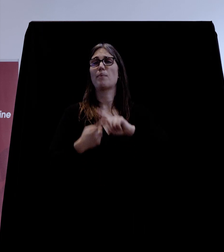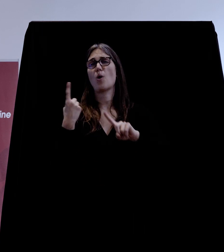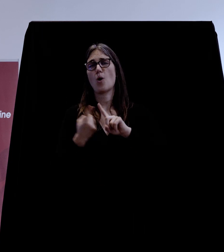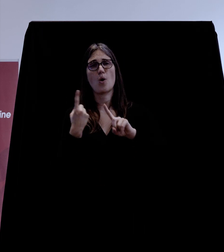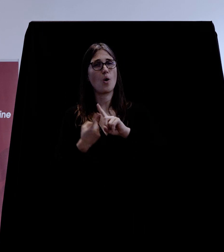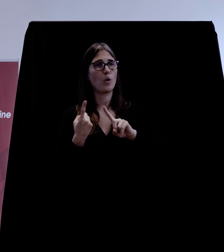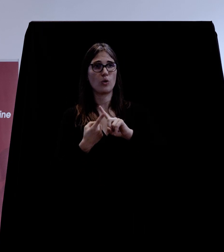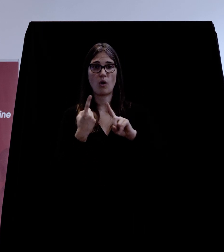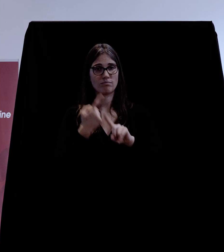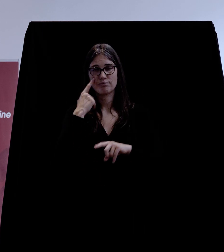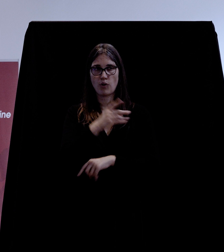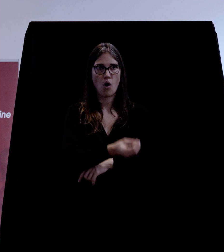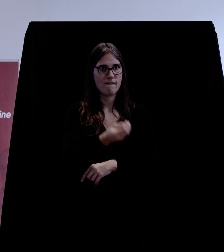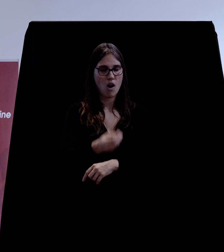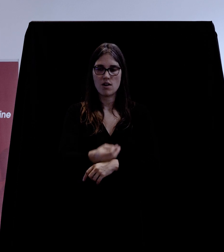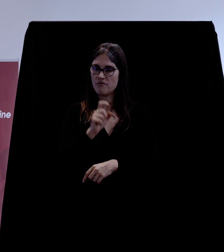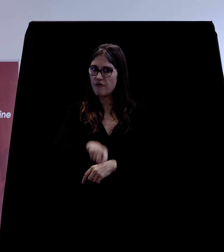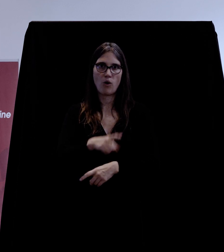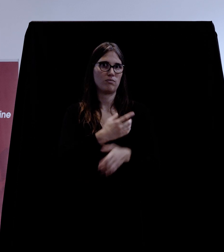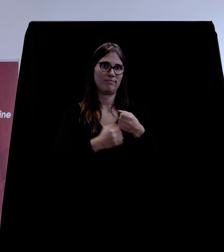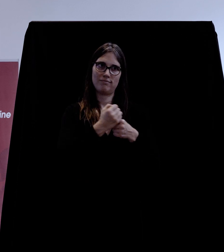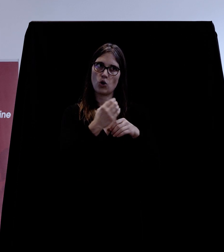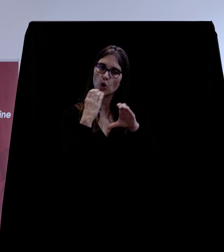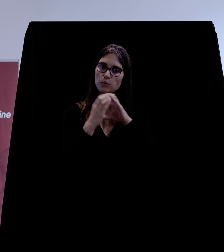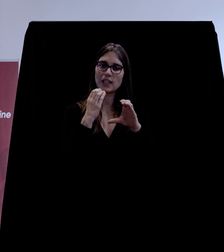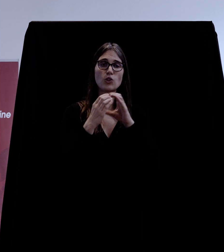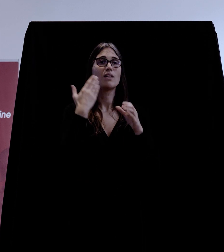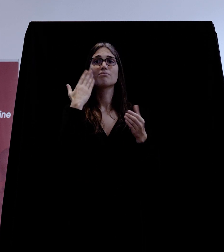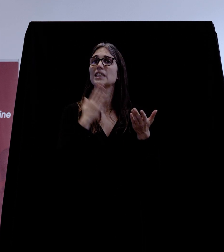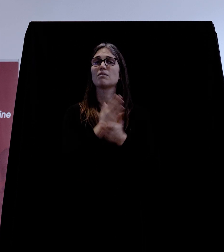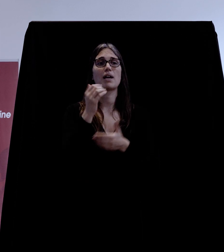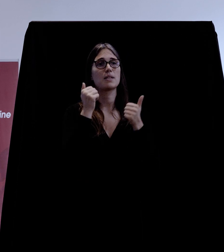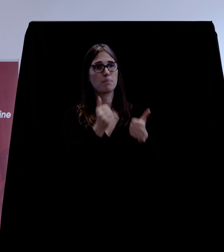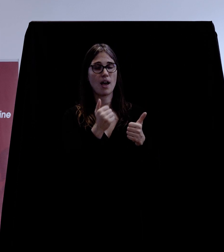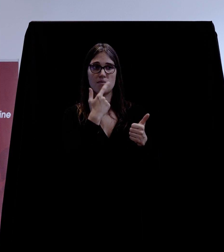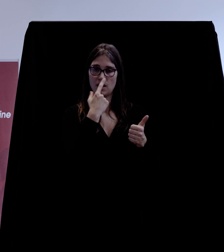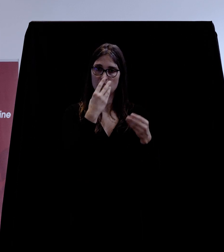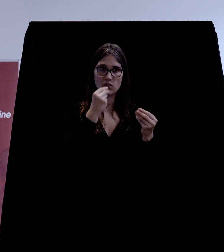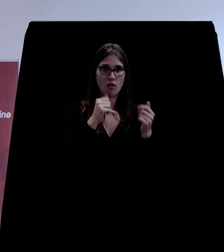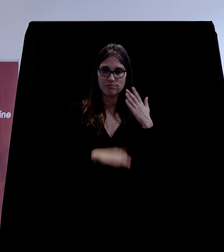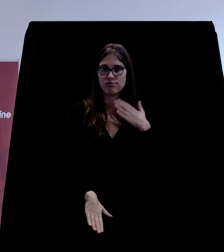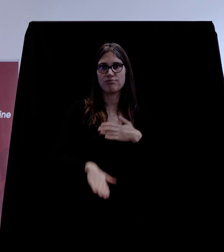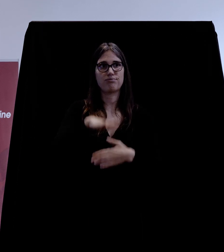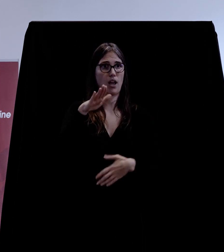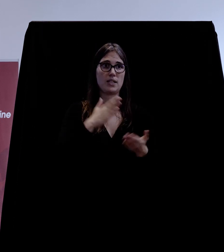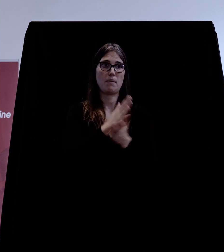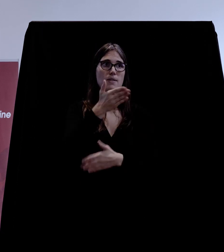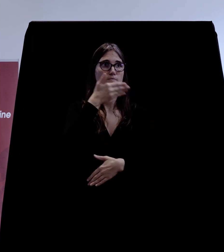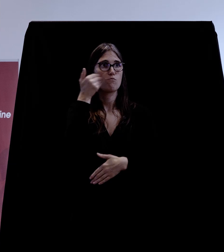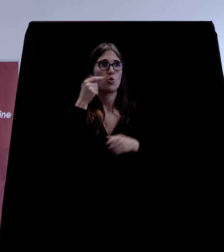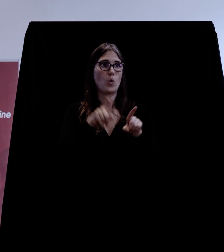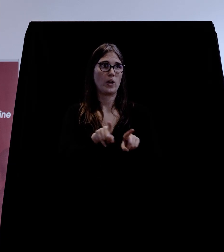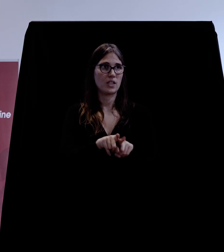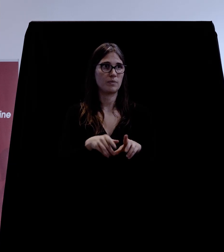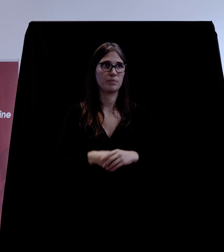And when it goes well, life is much better. But it can be such a strain on us when our kid can't tell